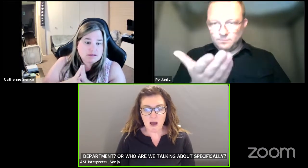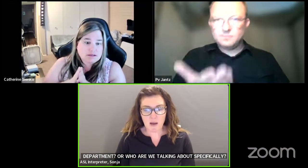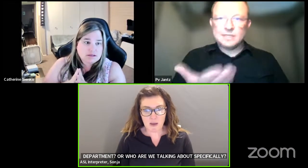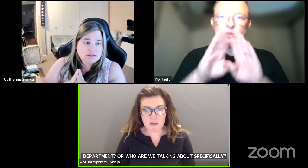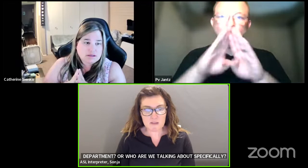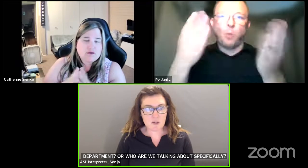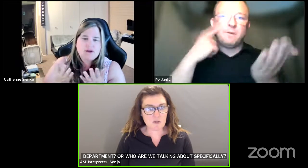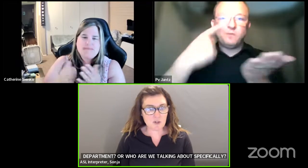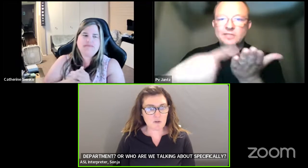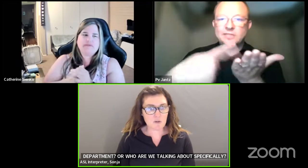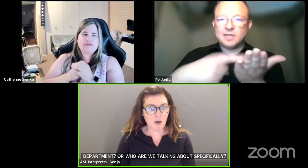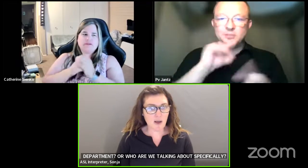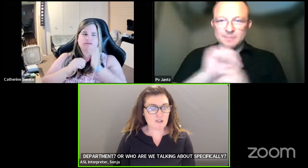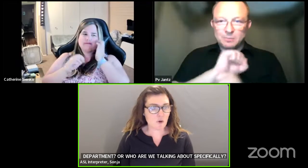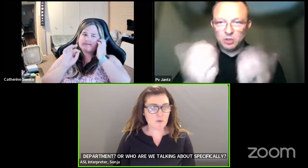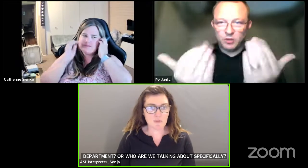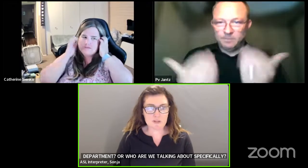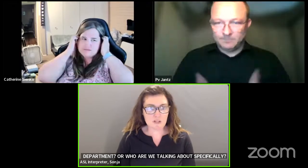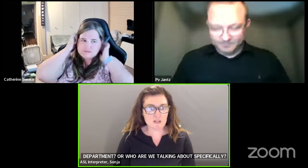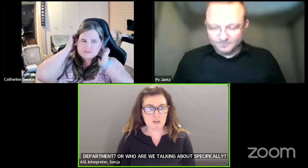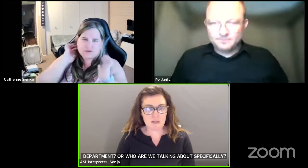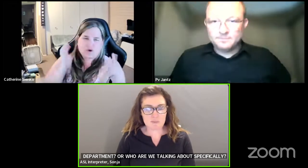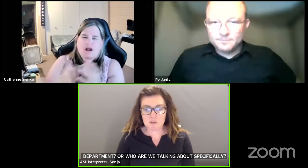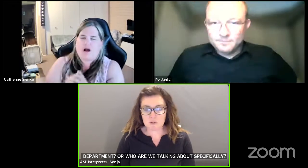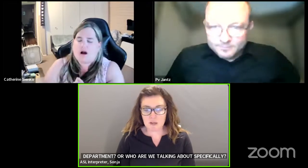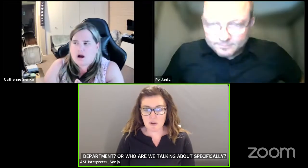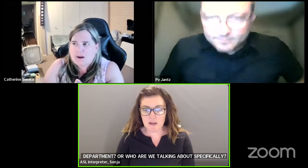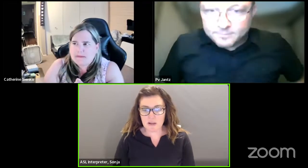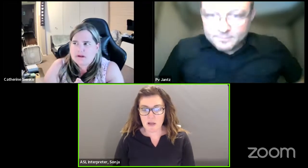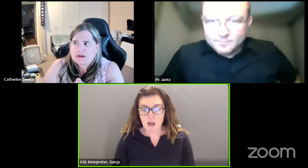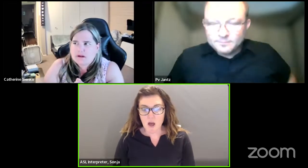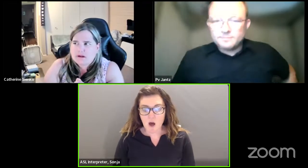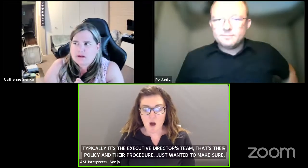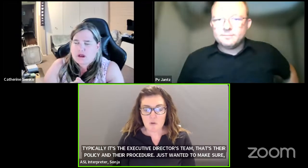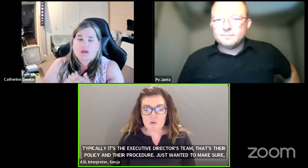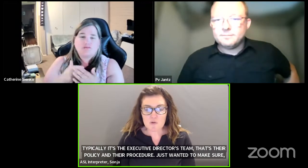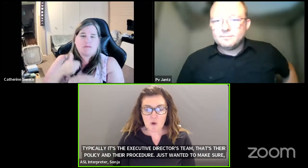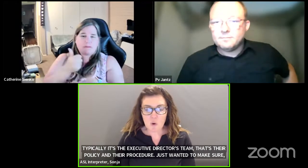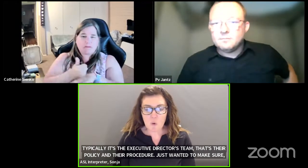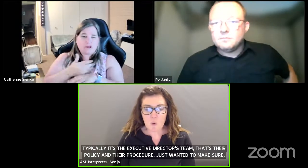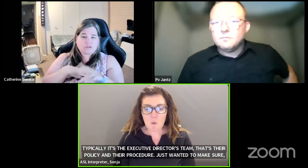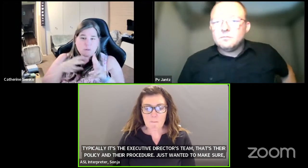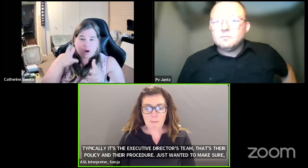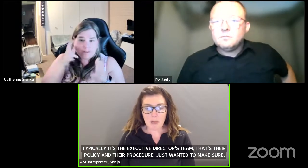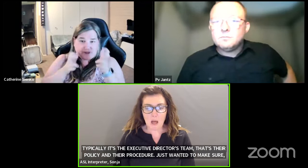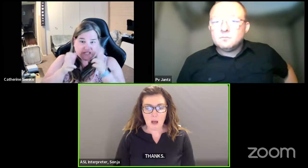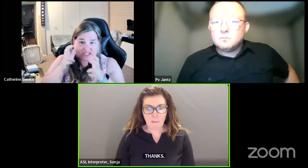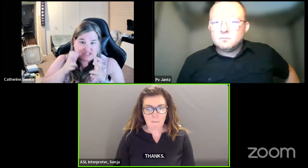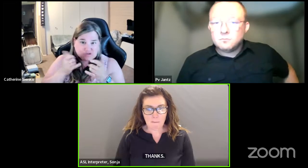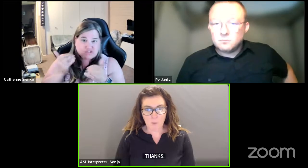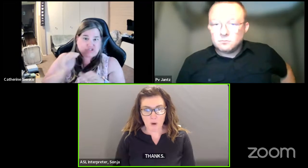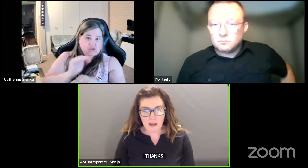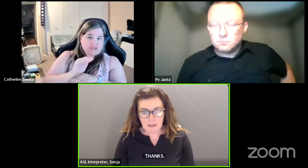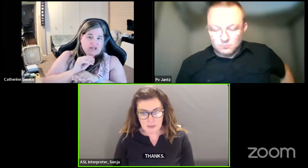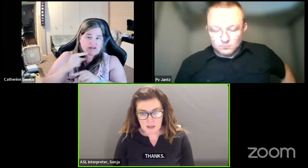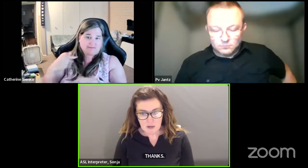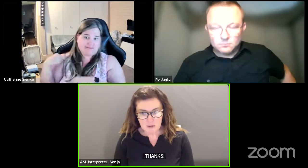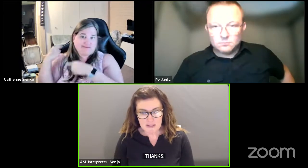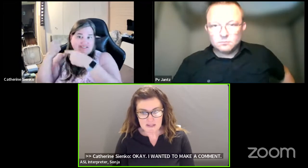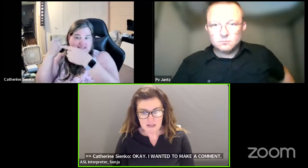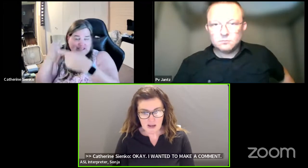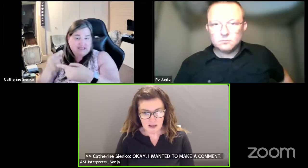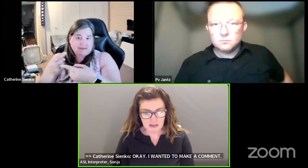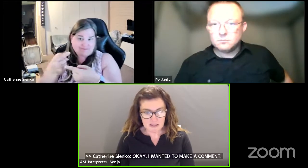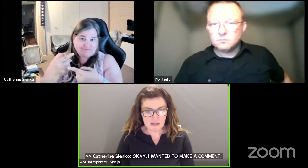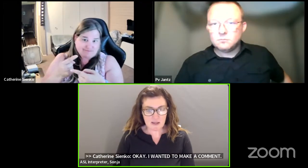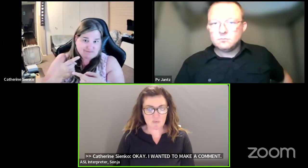make a comment. Oh, sure. Go ahead. It's open for discussion. Absolutely. Go ahead. So what I'm